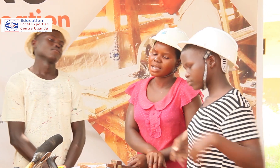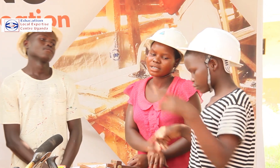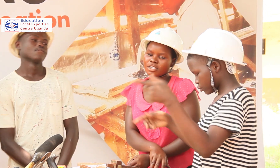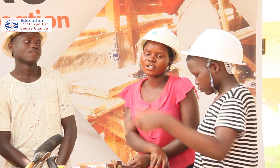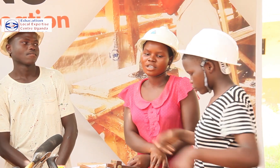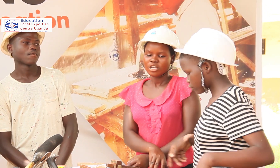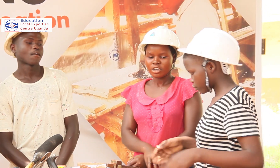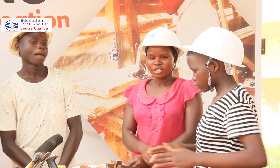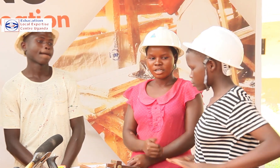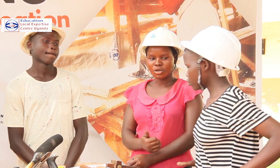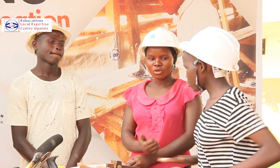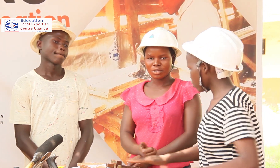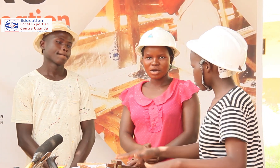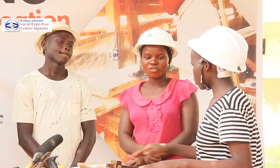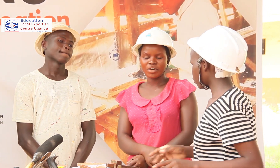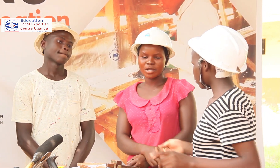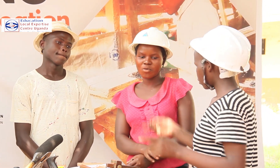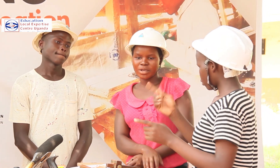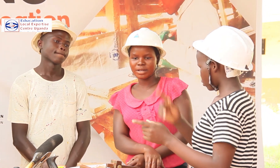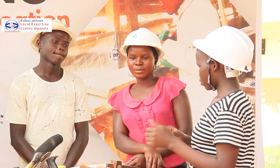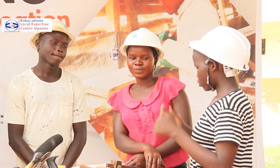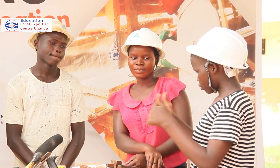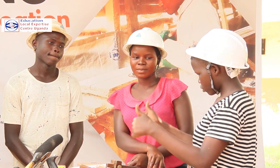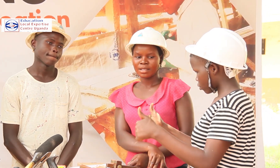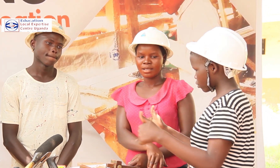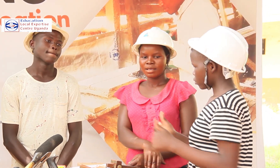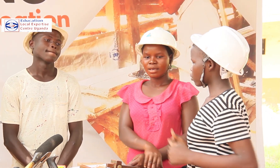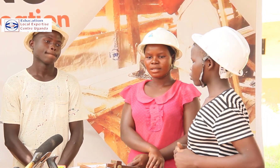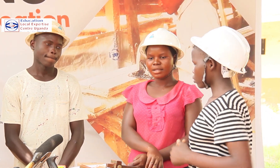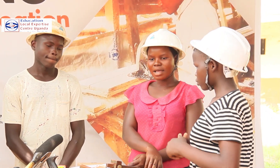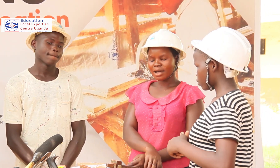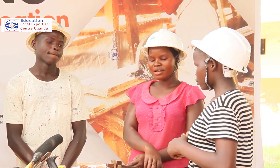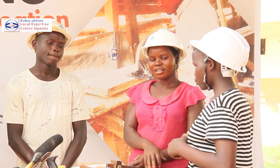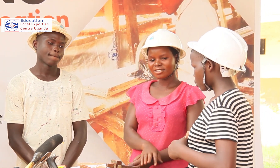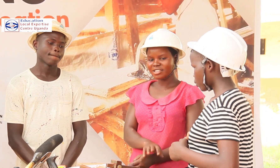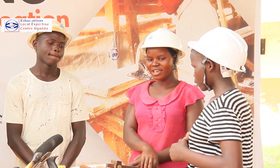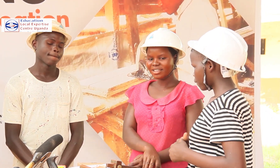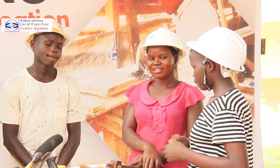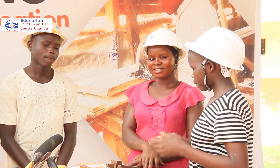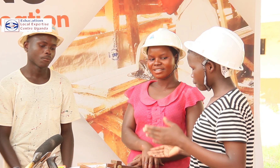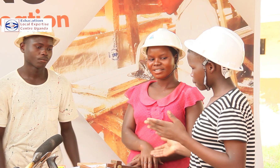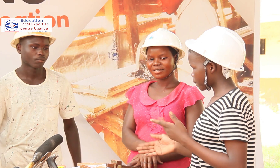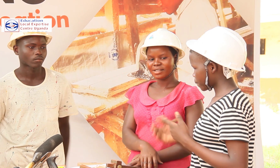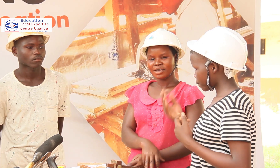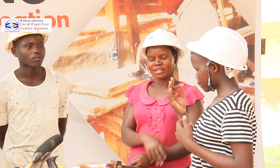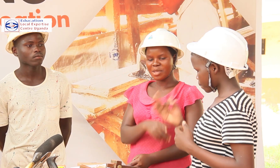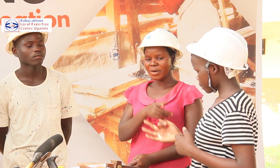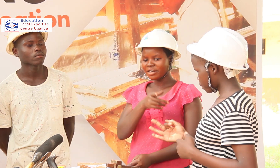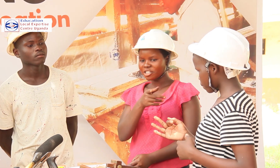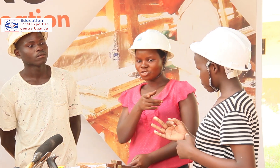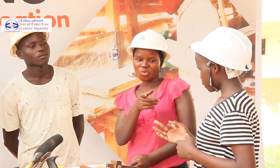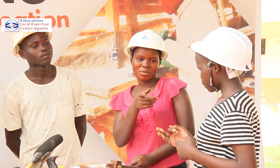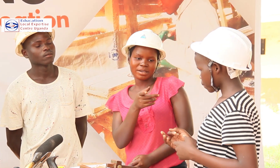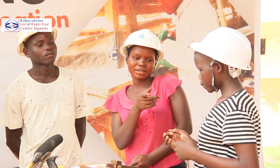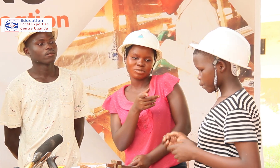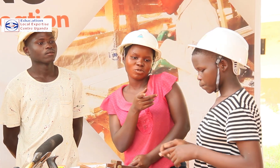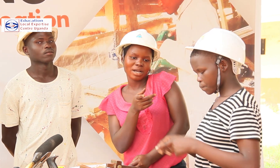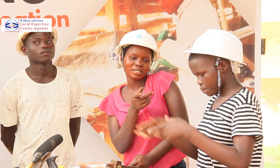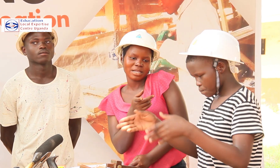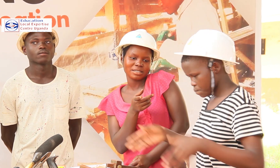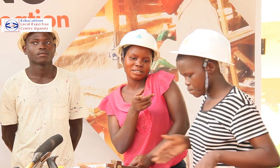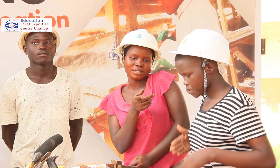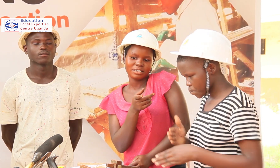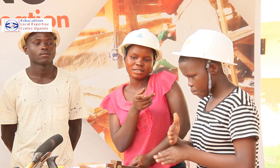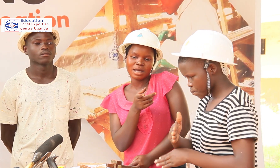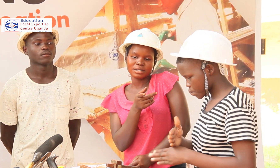that slide, he know now very well. And the next day, they managed to